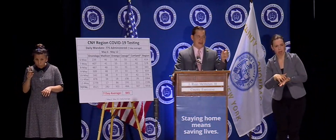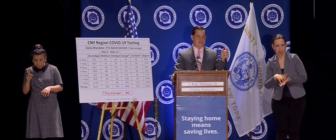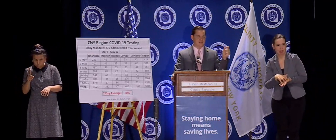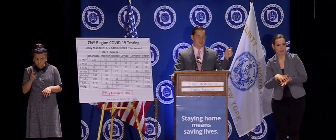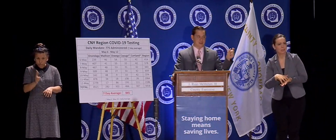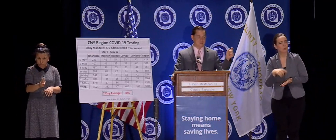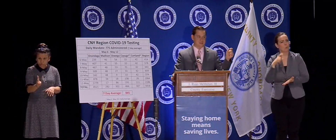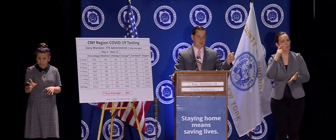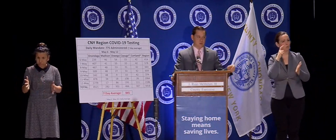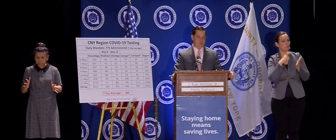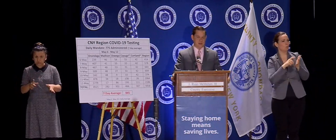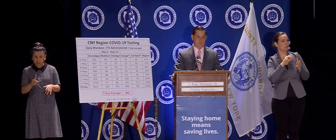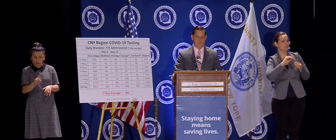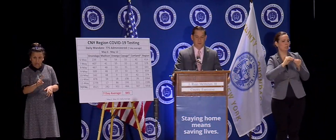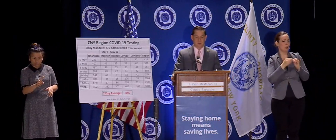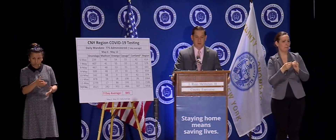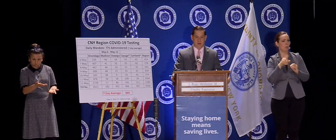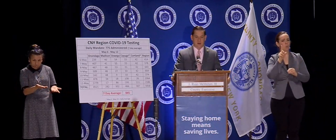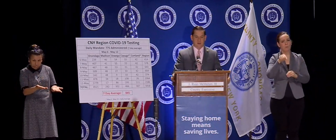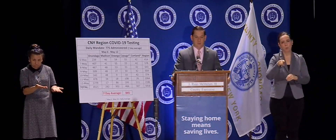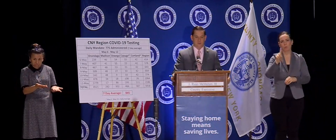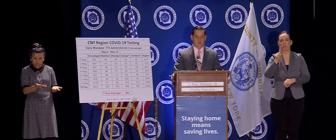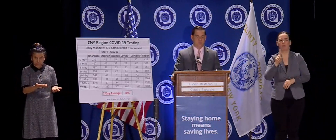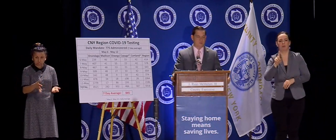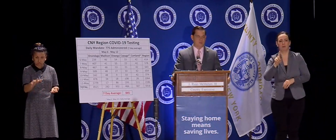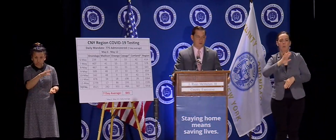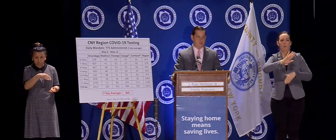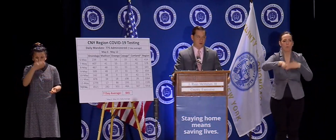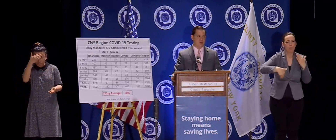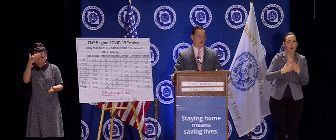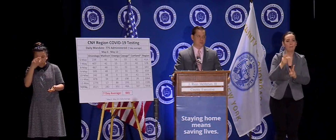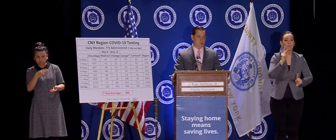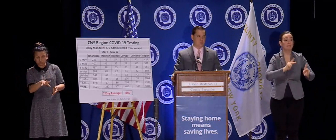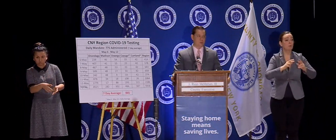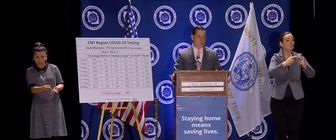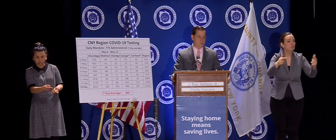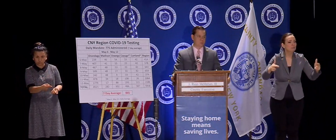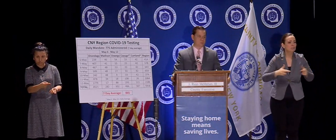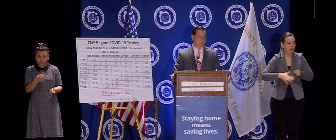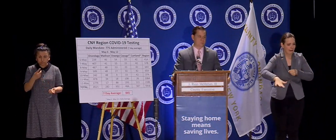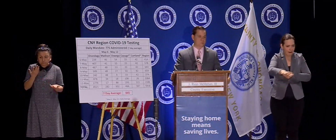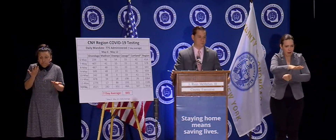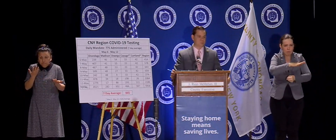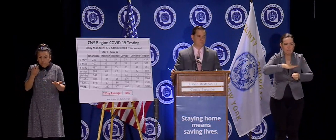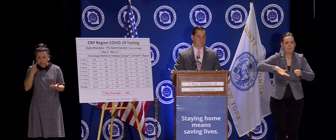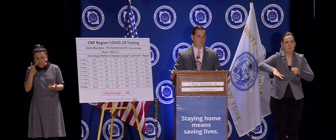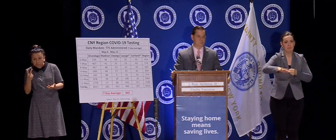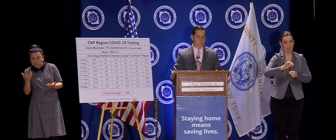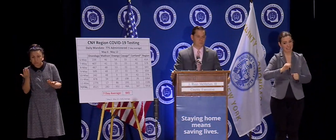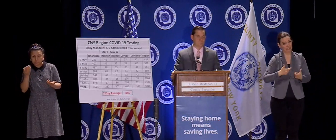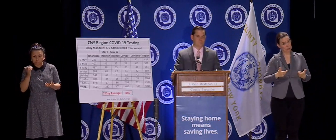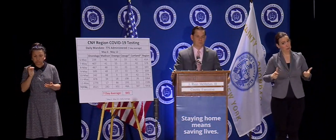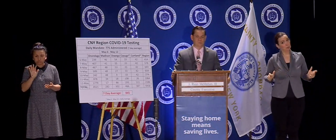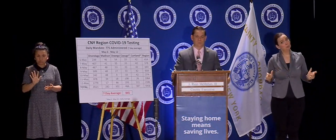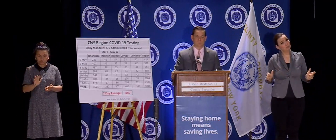of active cases at one time, which would be a very, very large number.